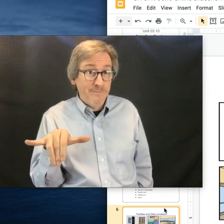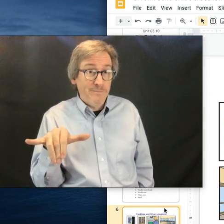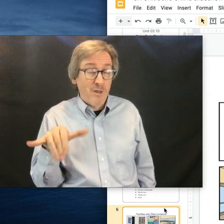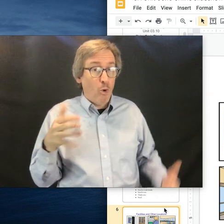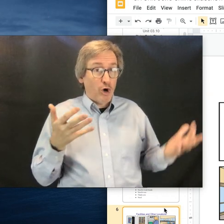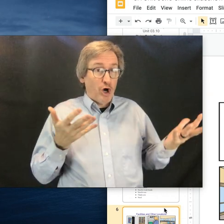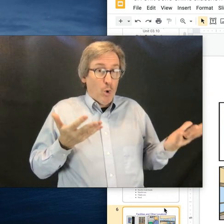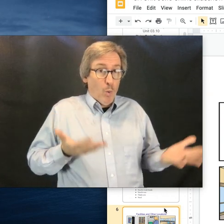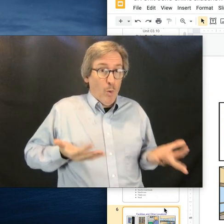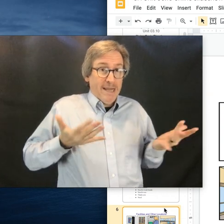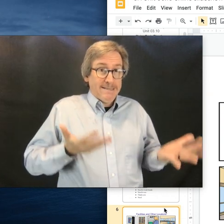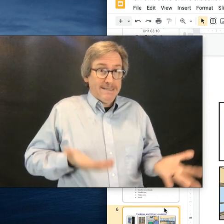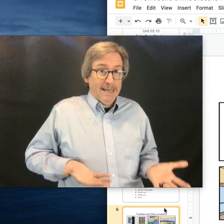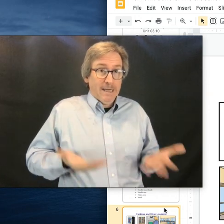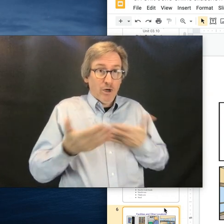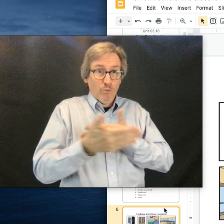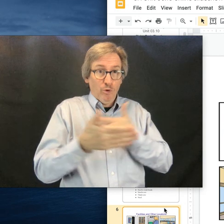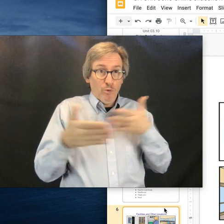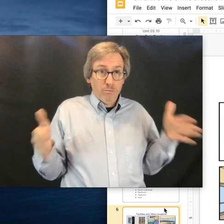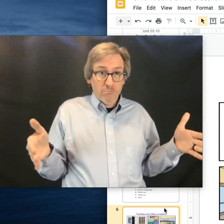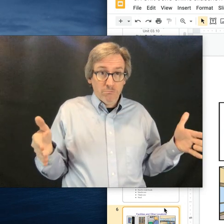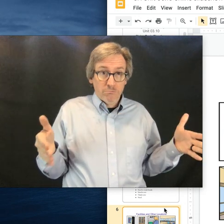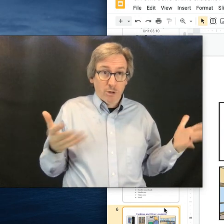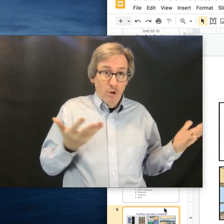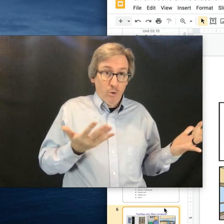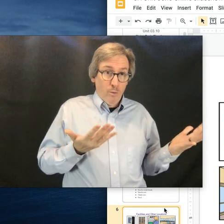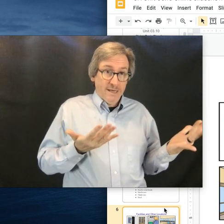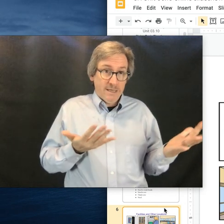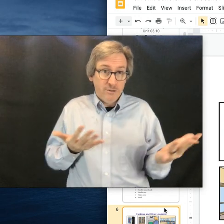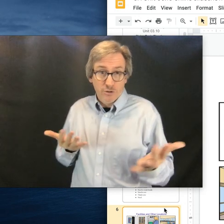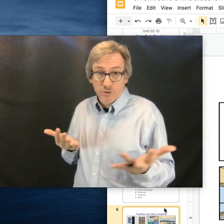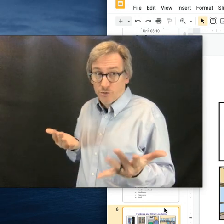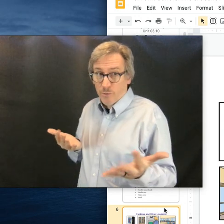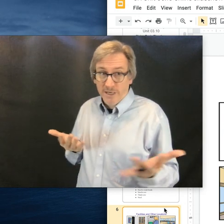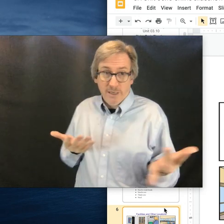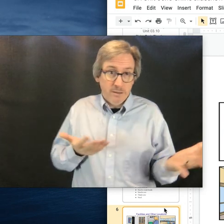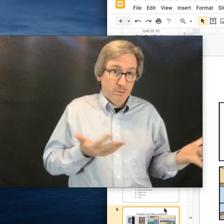lobby, or waiting room, waiting